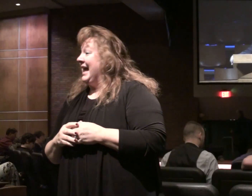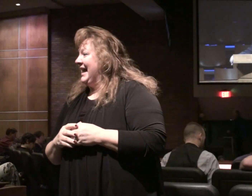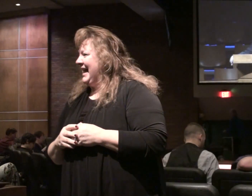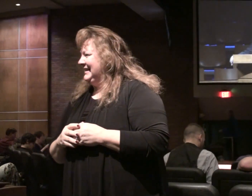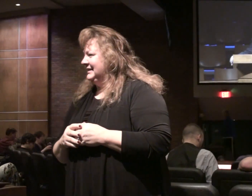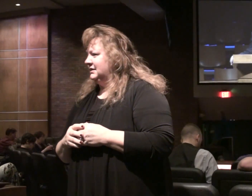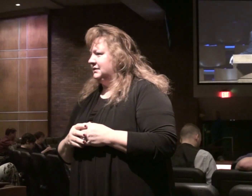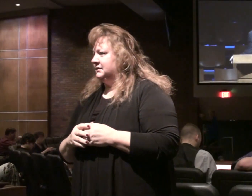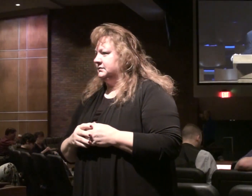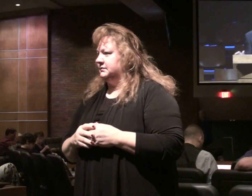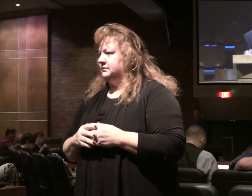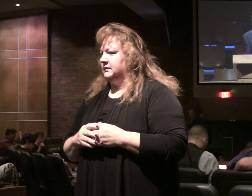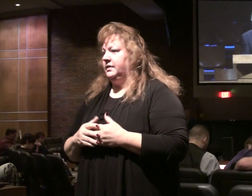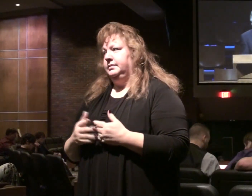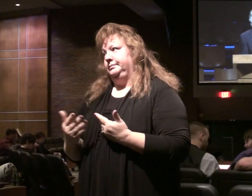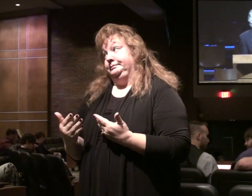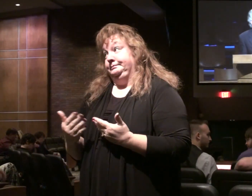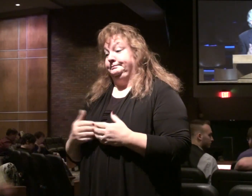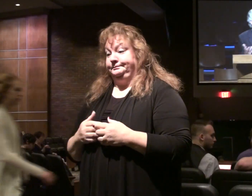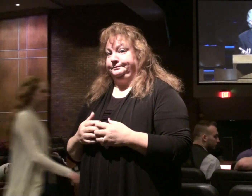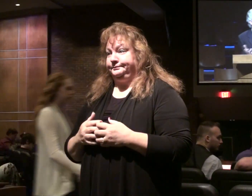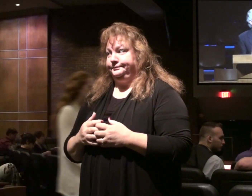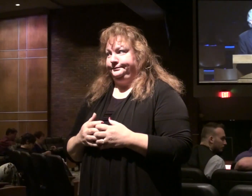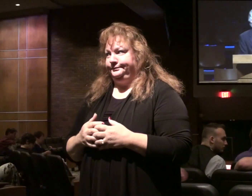the songs enables me to